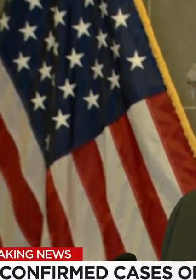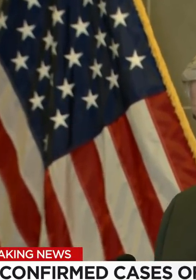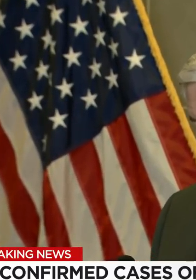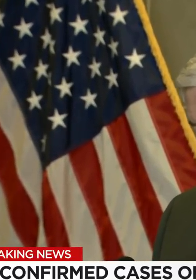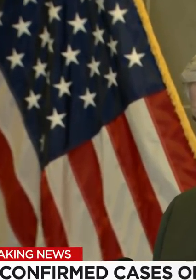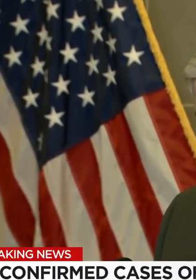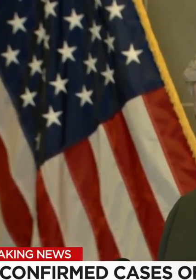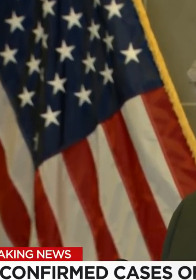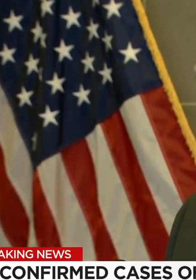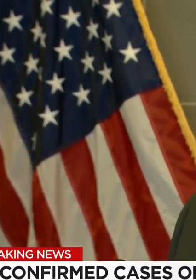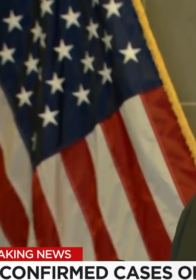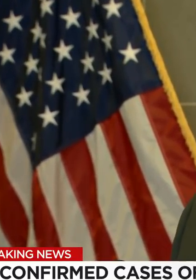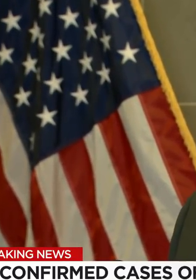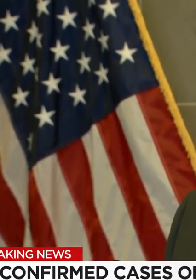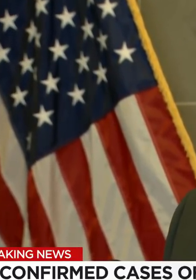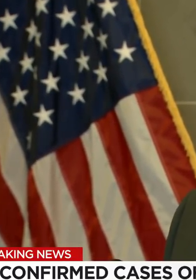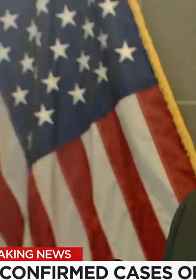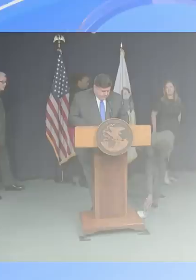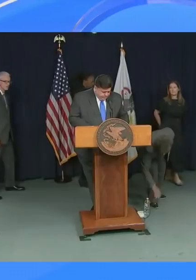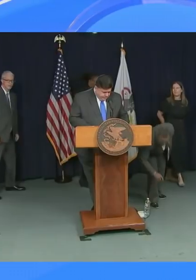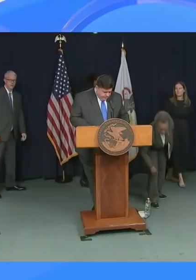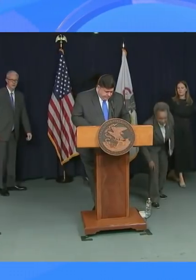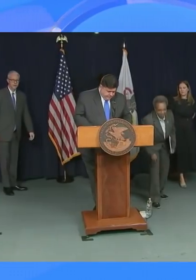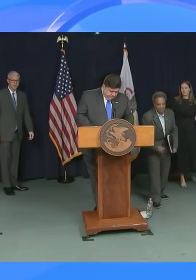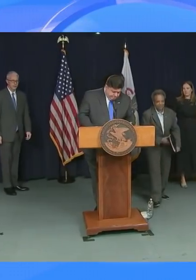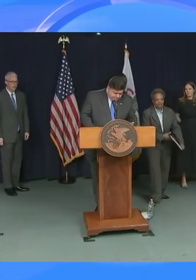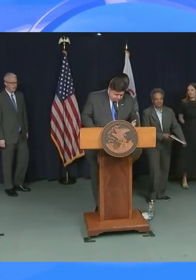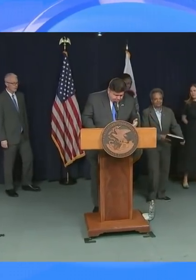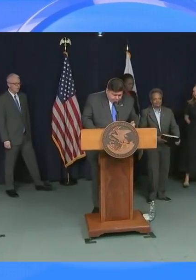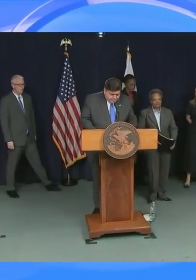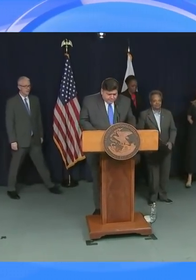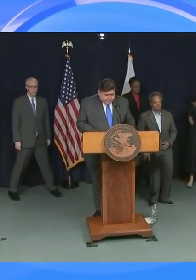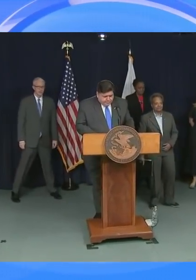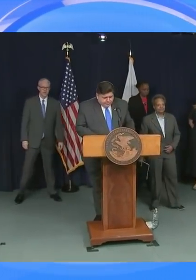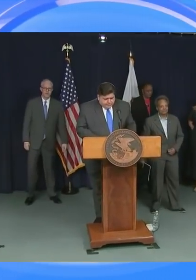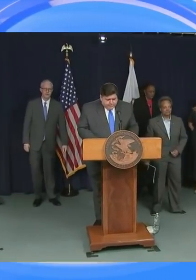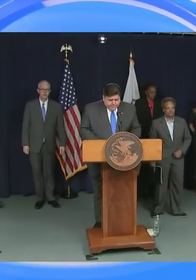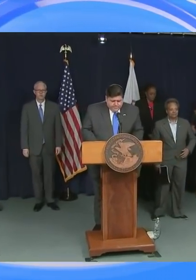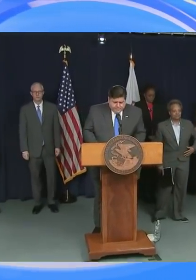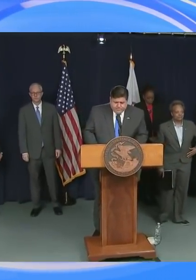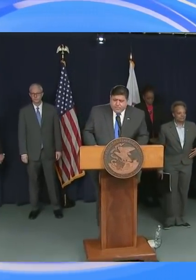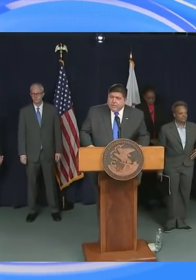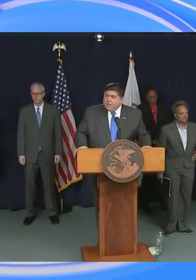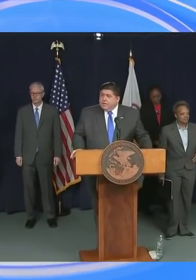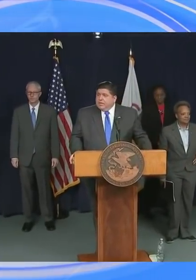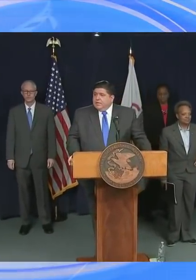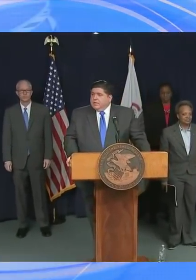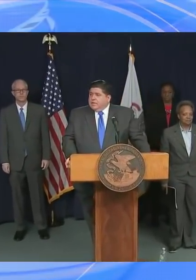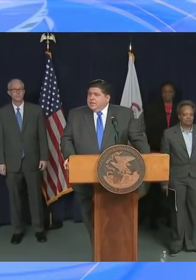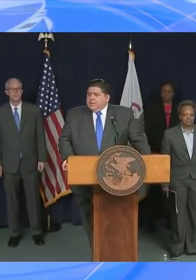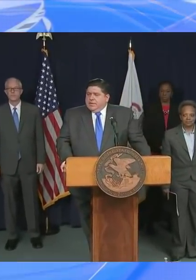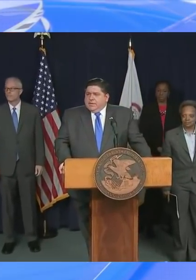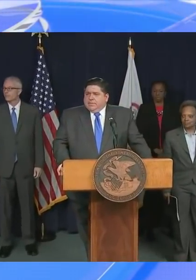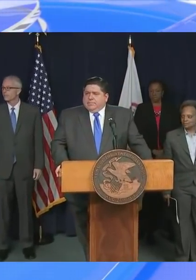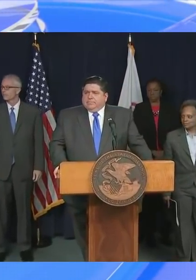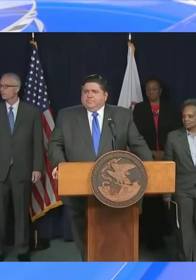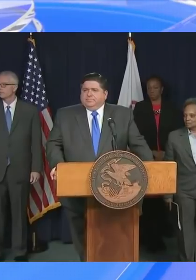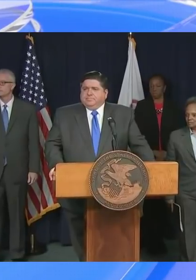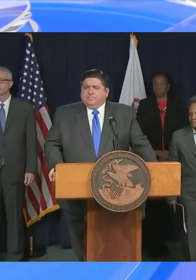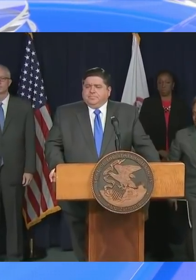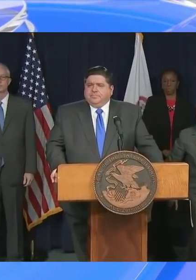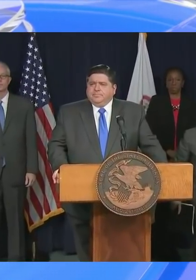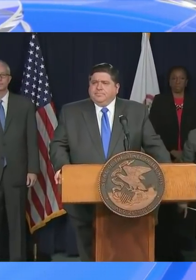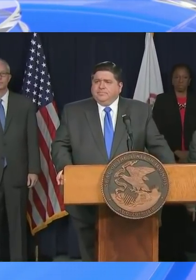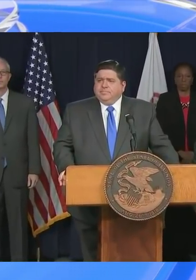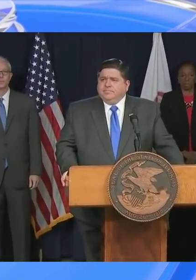We are appreciative of everyone's efforts to fight the spread. You have just been listening to Missouri Governor Mike Parson giving the daily update of the coronavirus in